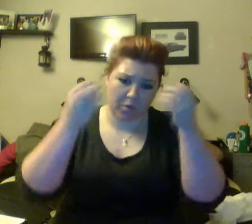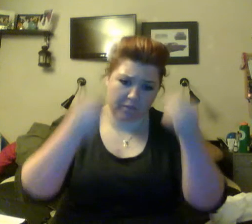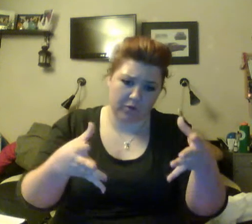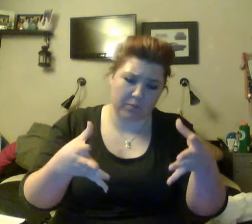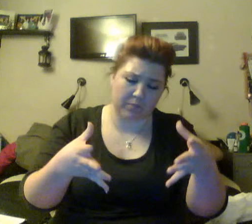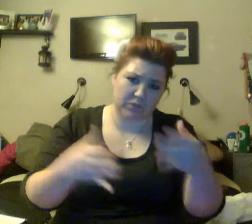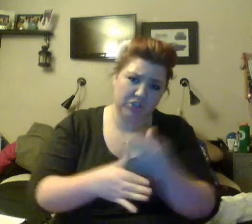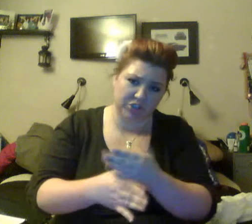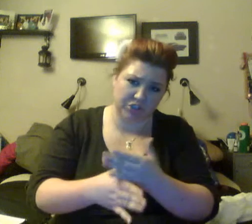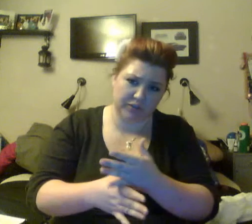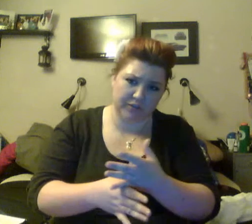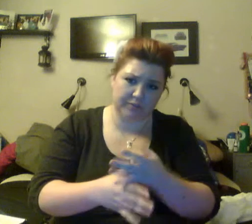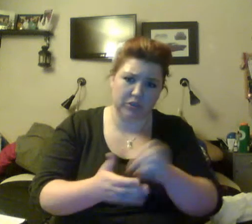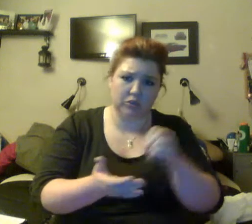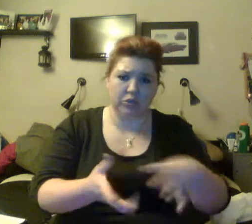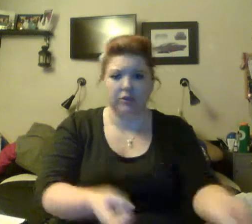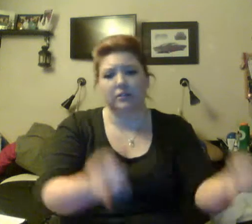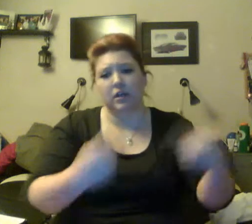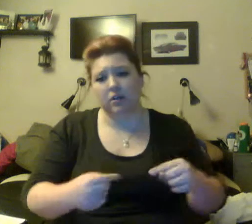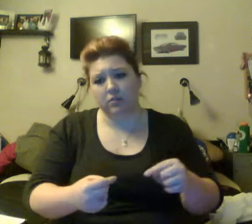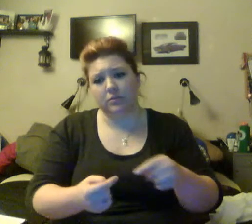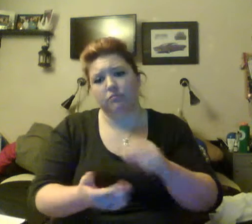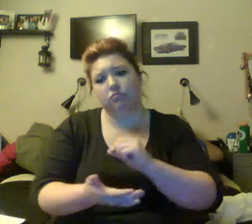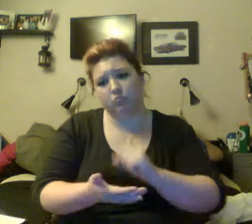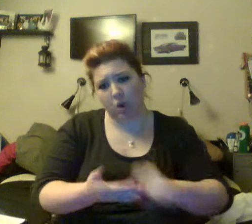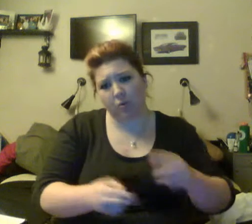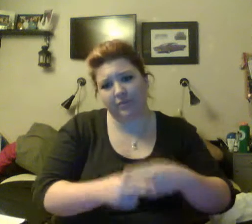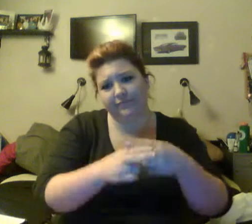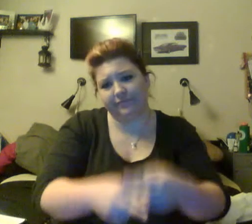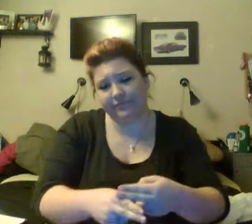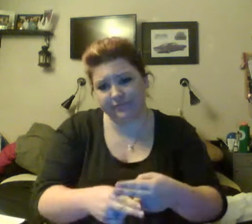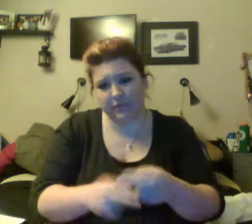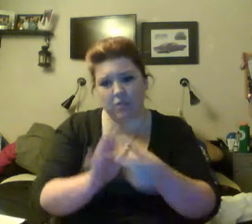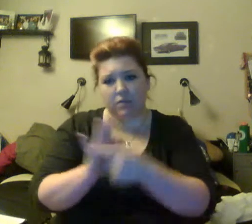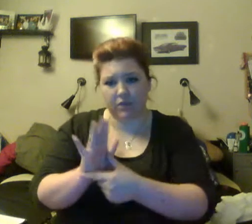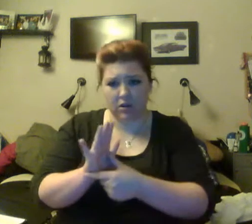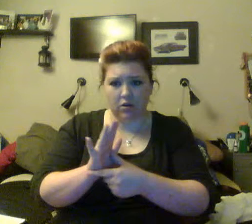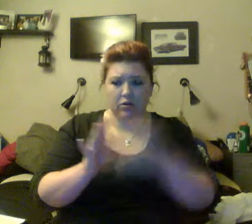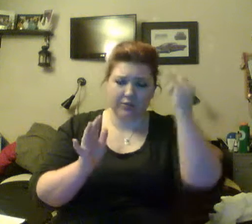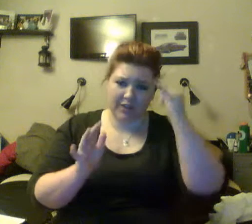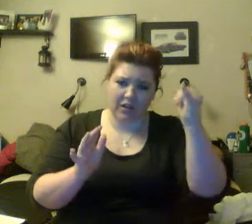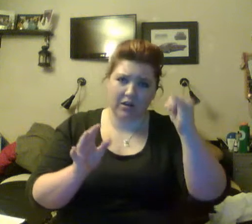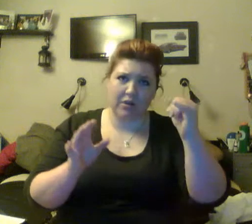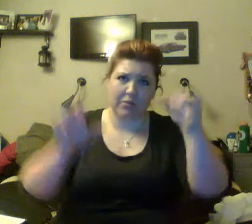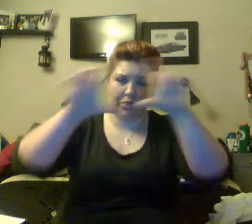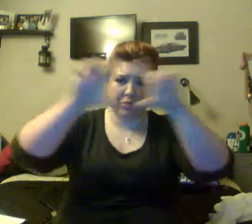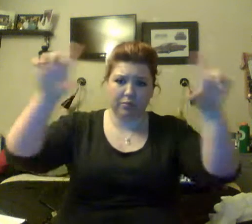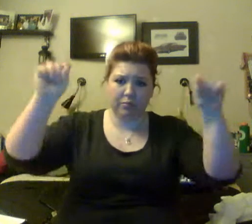So students come in, they write the name of the article, main idea, whatnot, on the board, and then everyone browses around